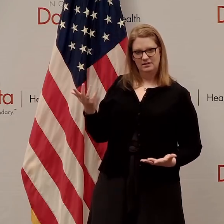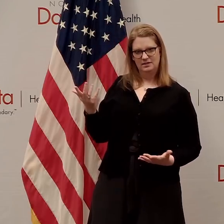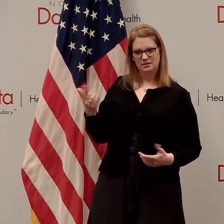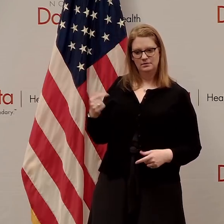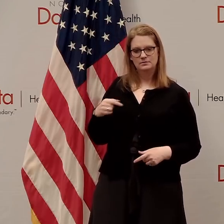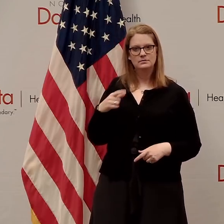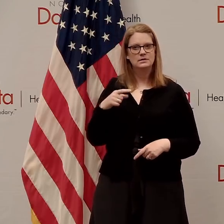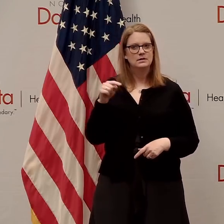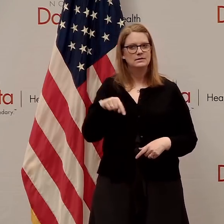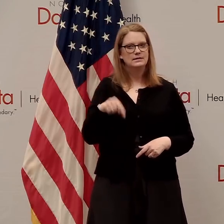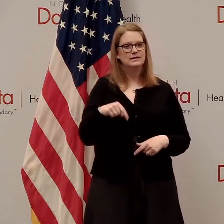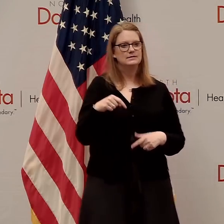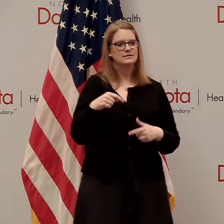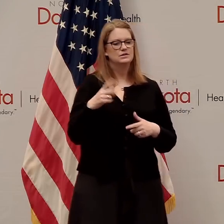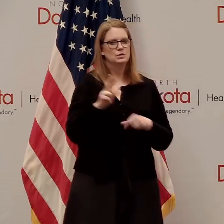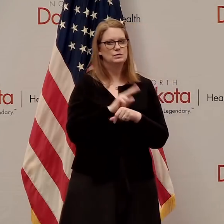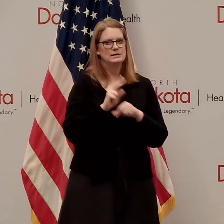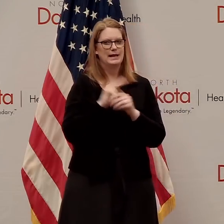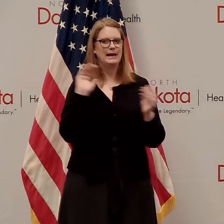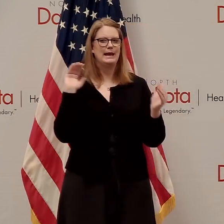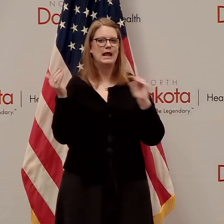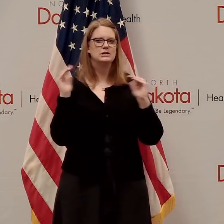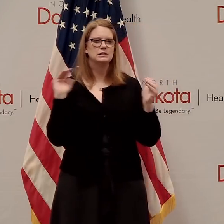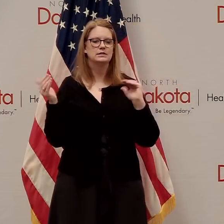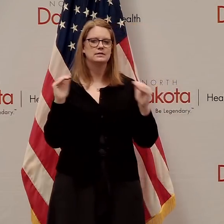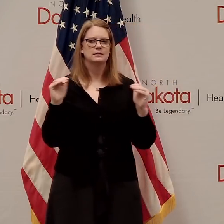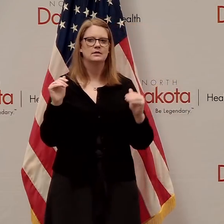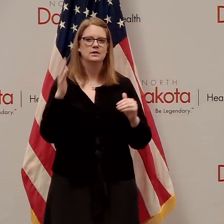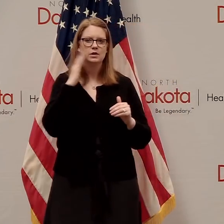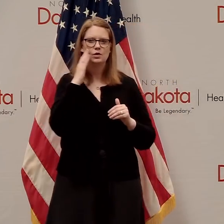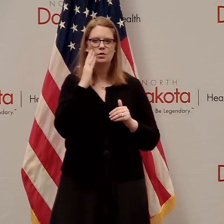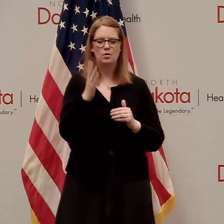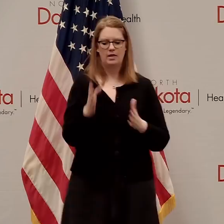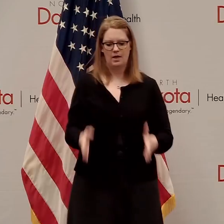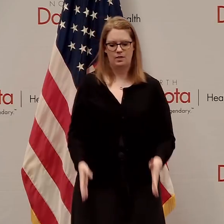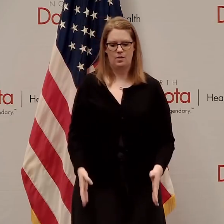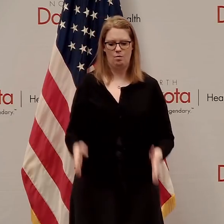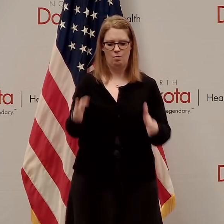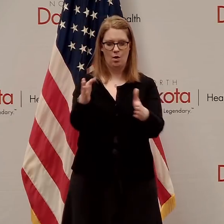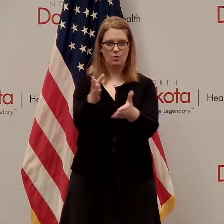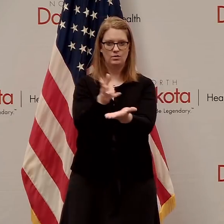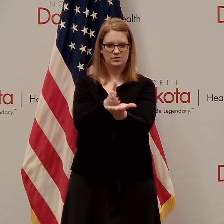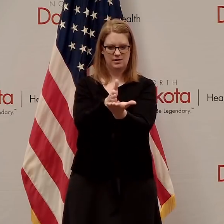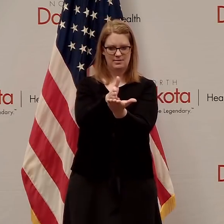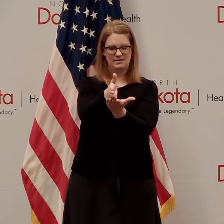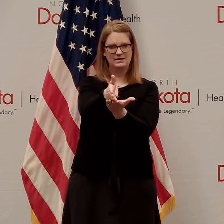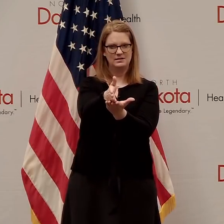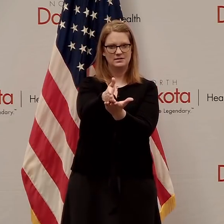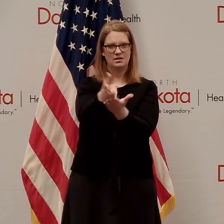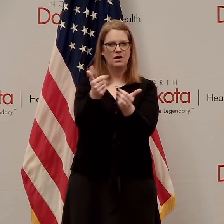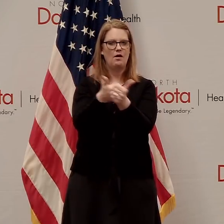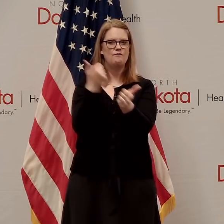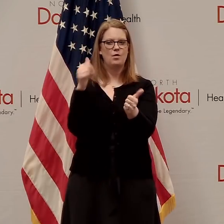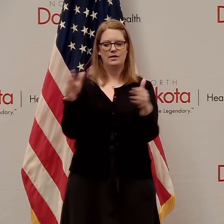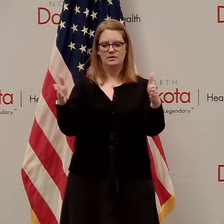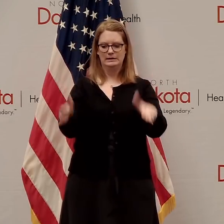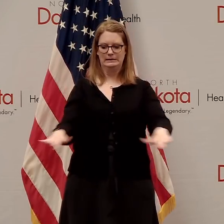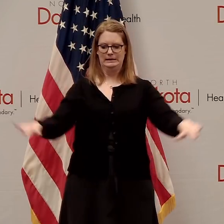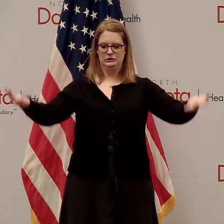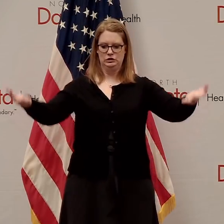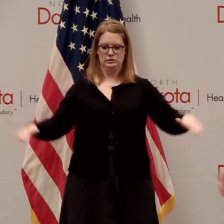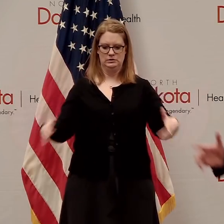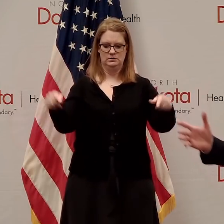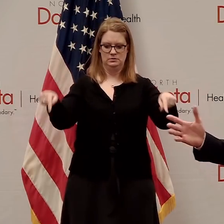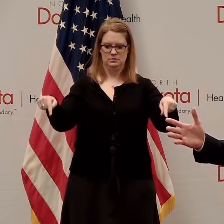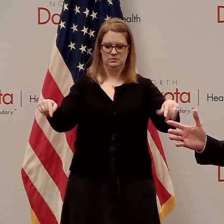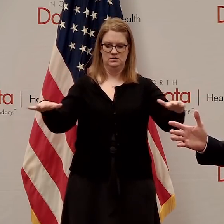called this, use the analogy of like we're trying to drive down the middle of the road and stay out of the ditches. But you need to understand that each of the ditches aren't